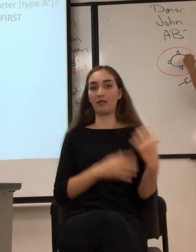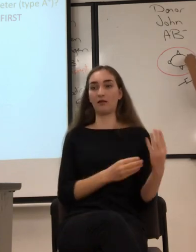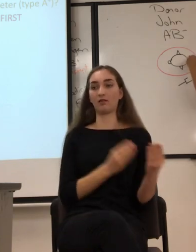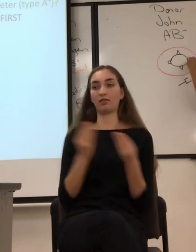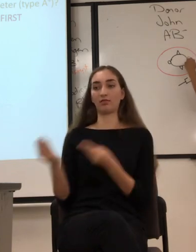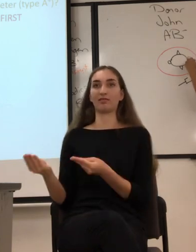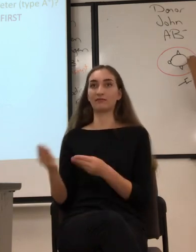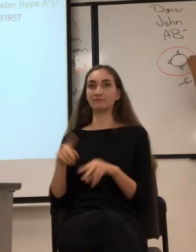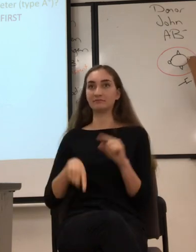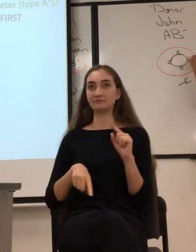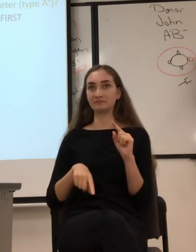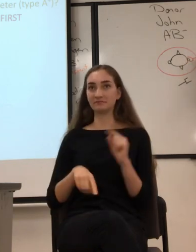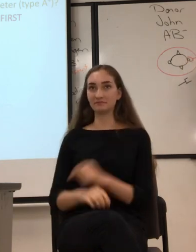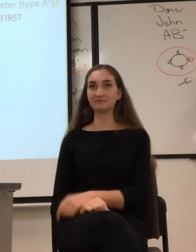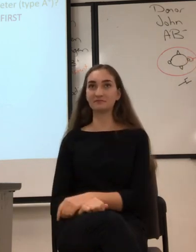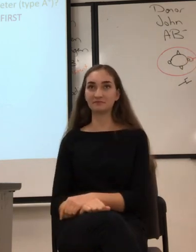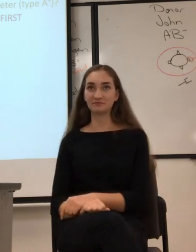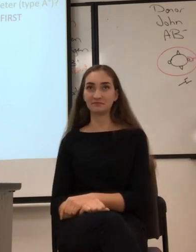safe.